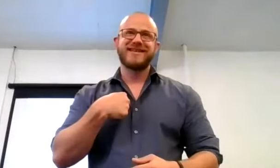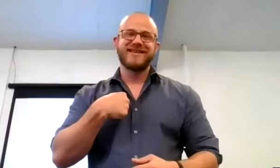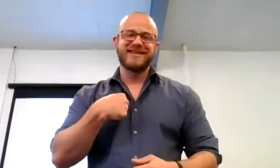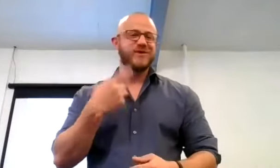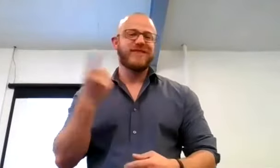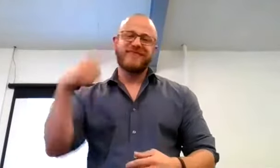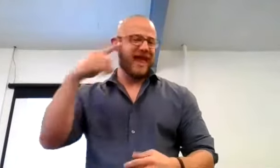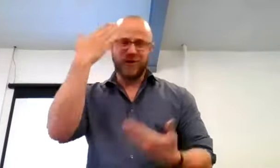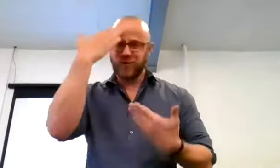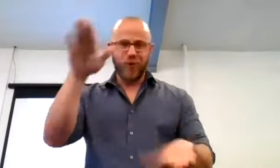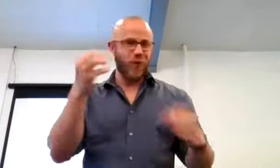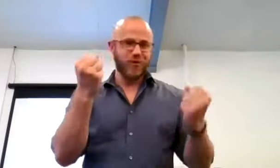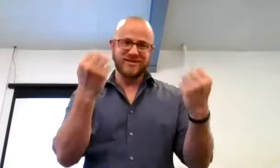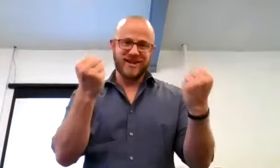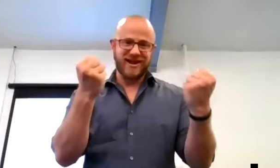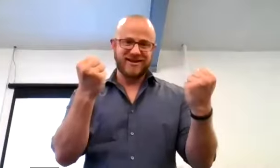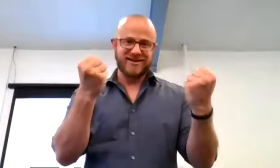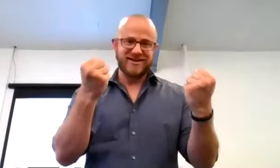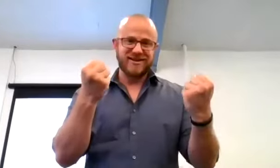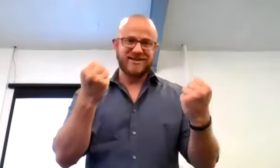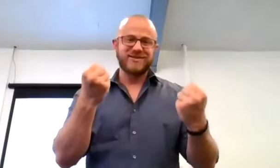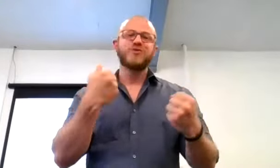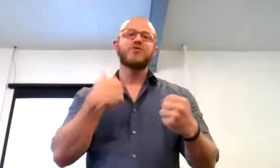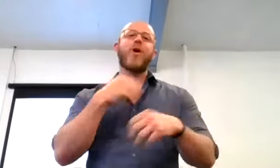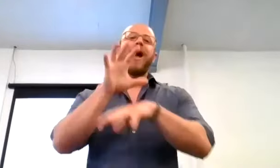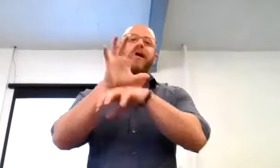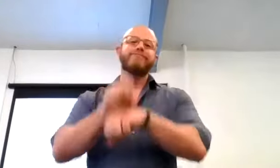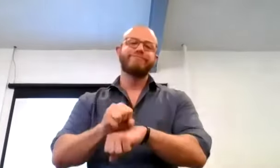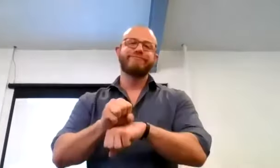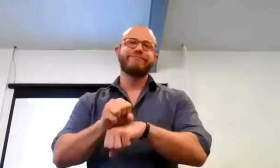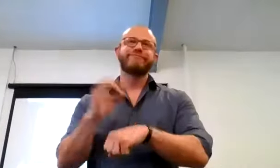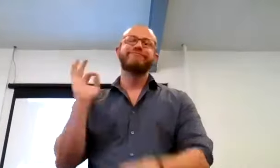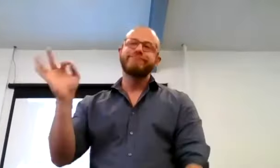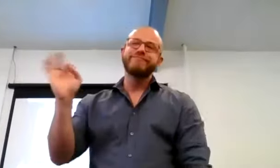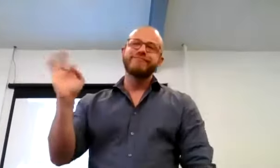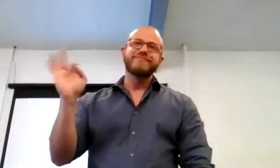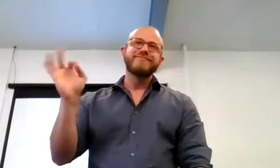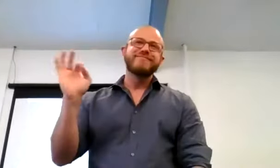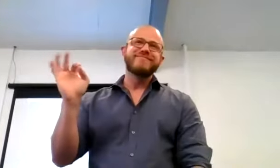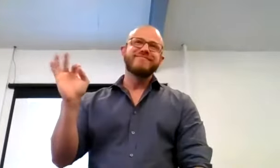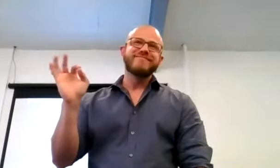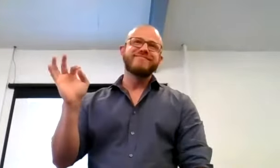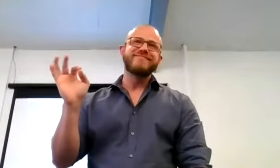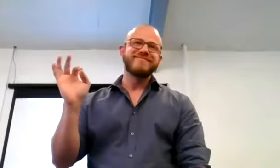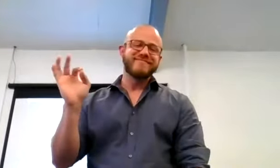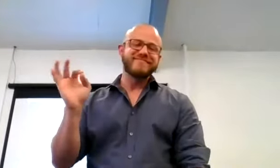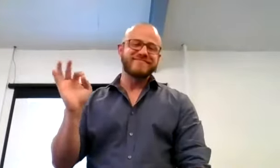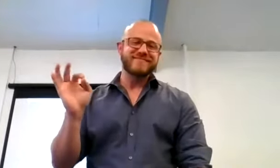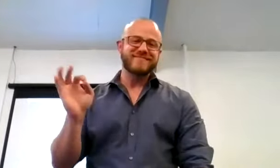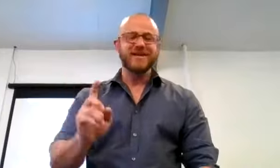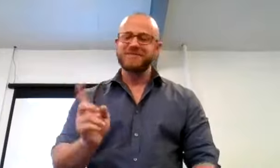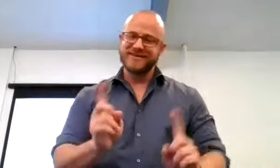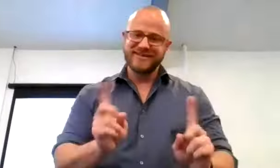hearing. They don't know any sign. So I trust that they're like, okay, it's okay, it's just like,